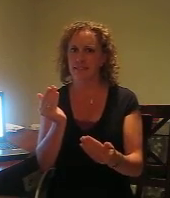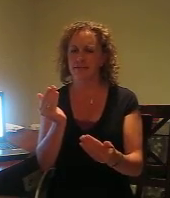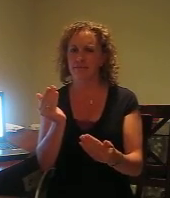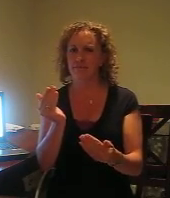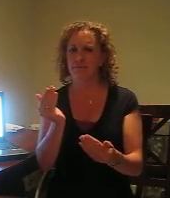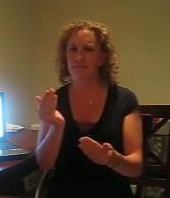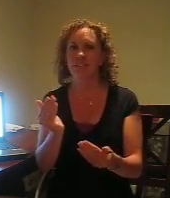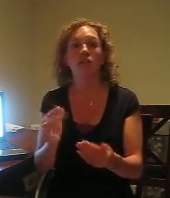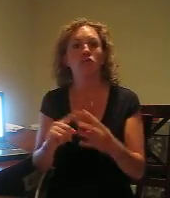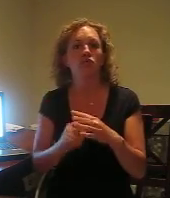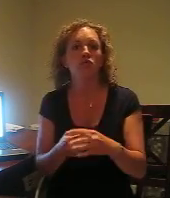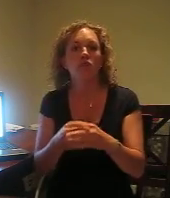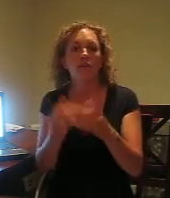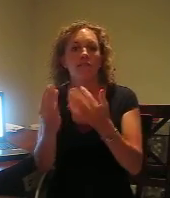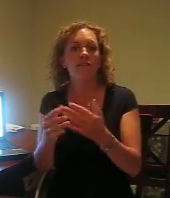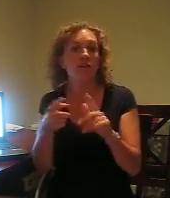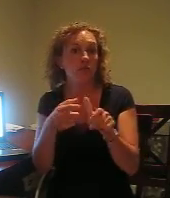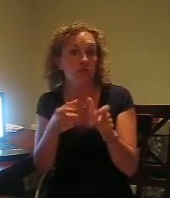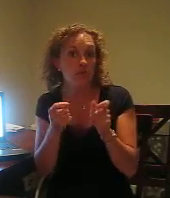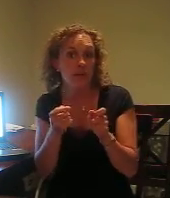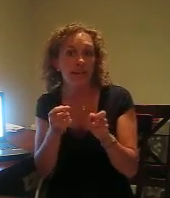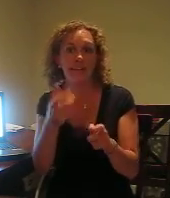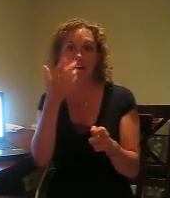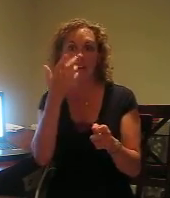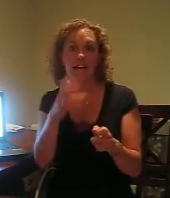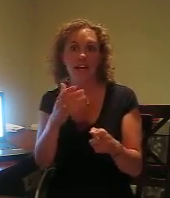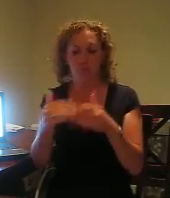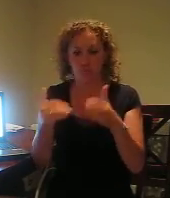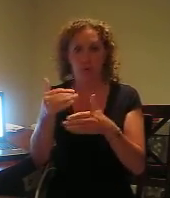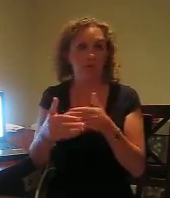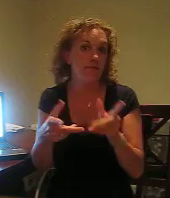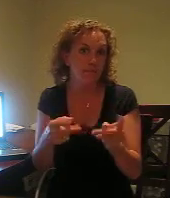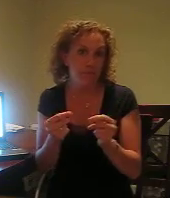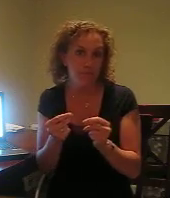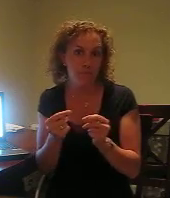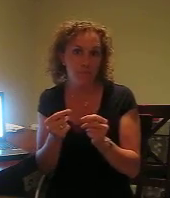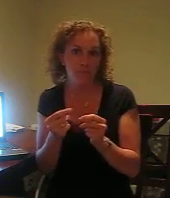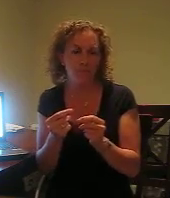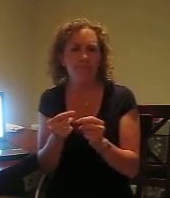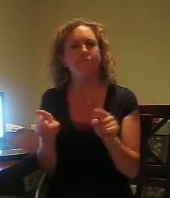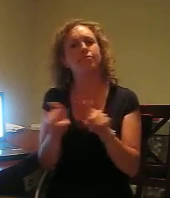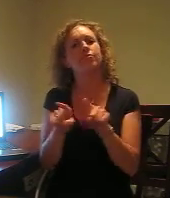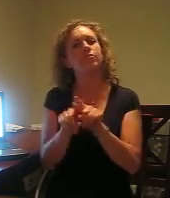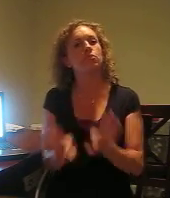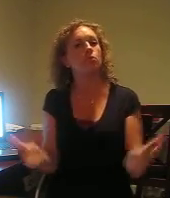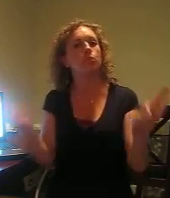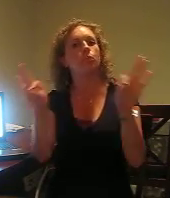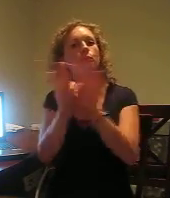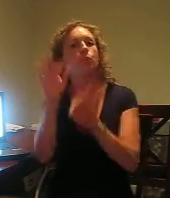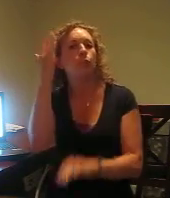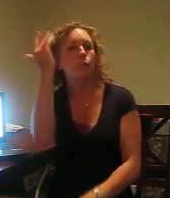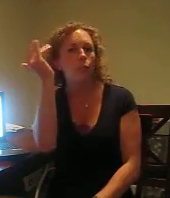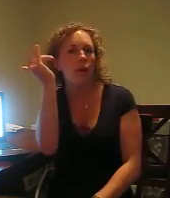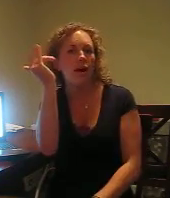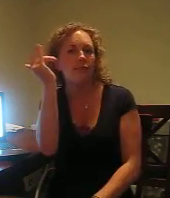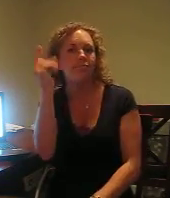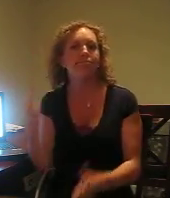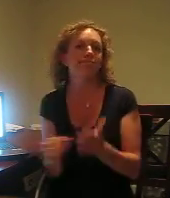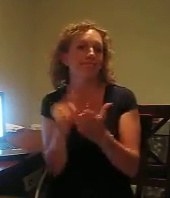it quickly and get that heat produced out very fast. This is also important because oftentimes people do just the